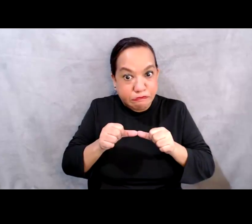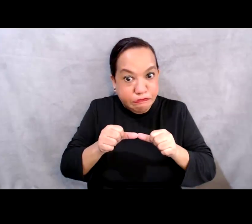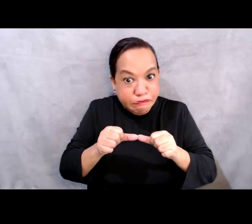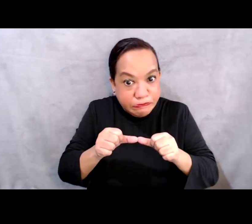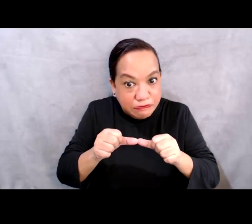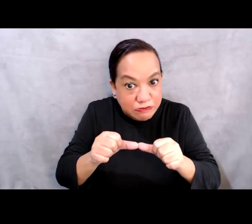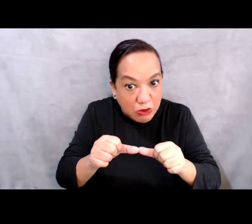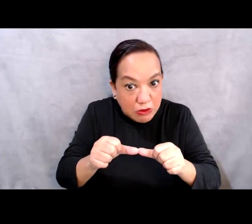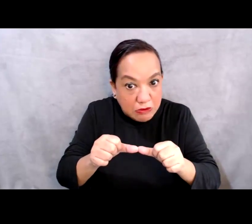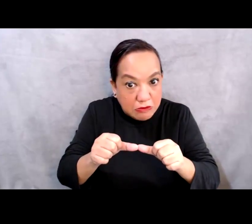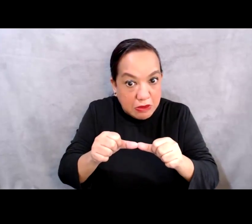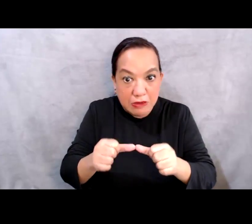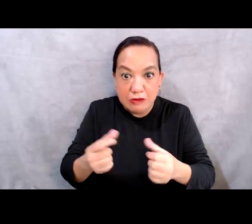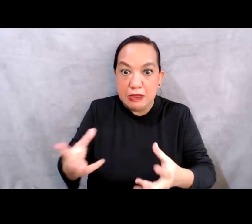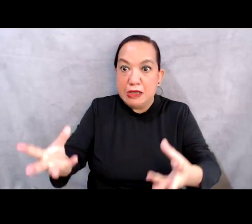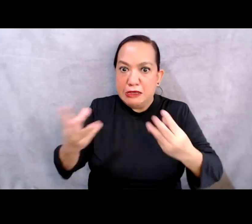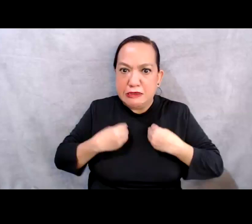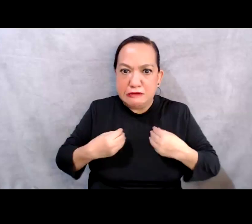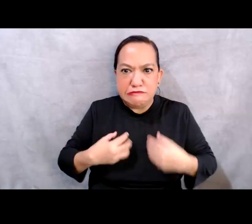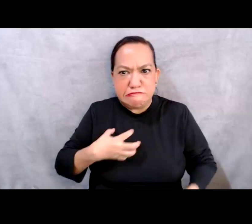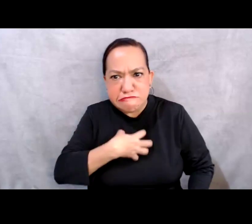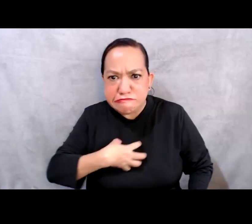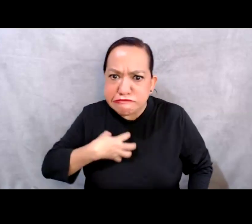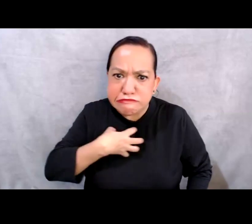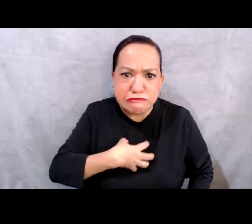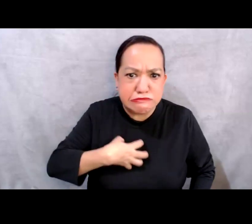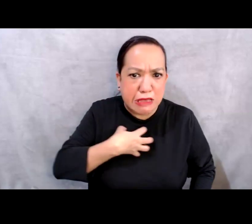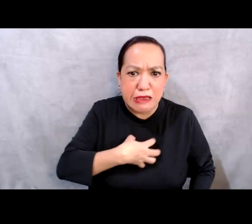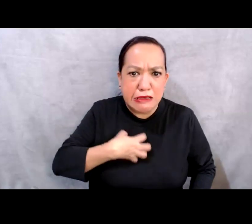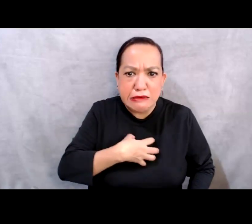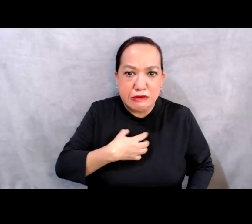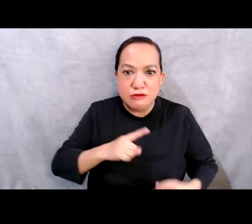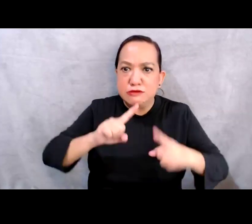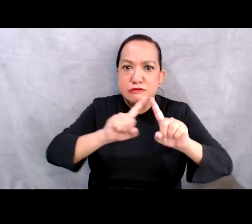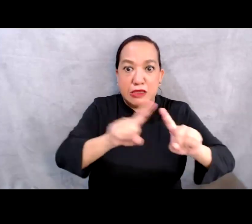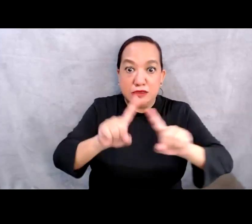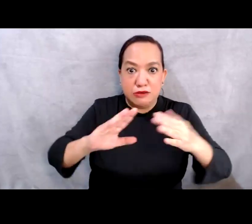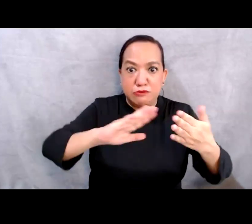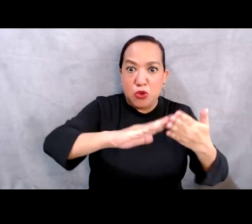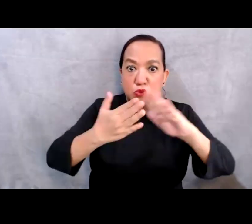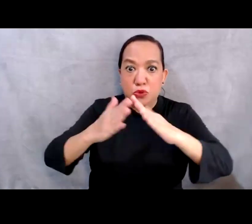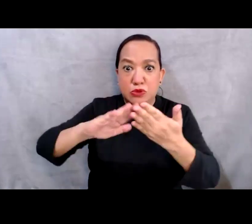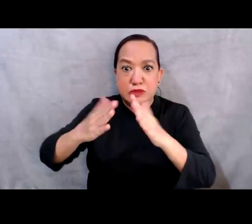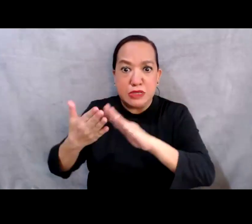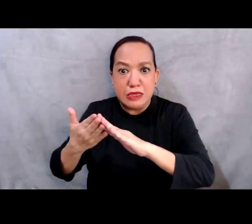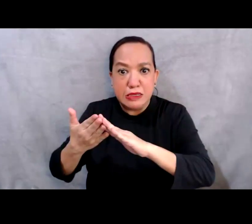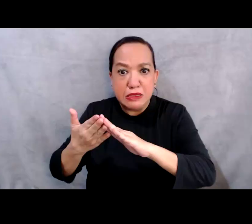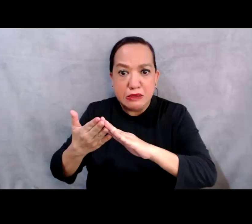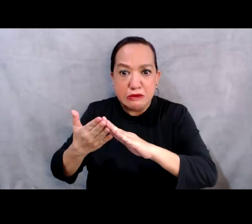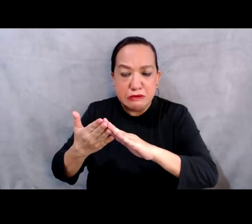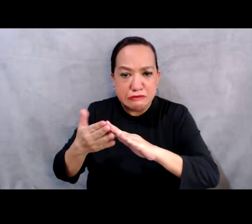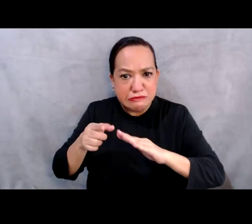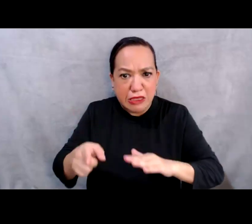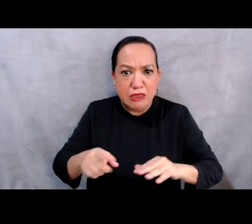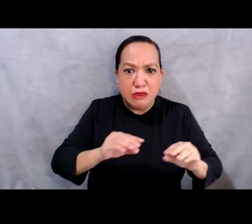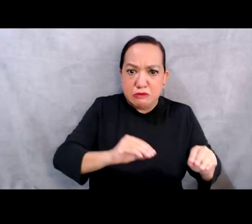complaints from communities that were being displaced. The issues with